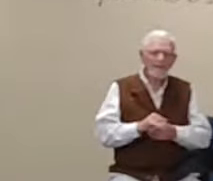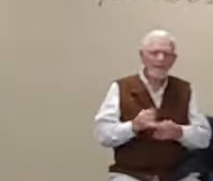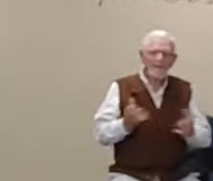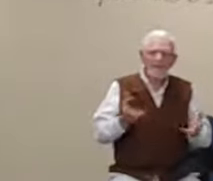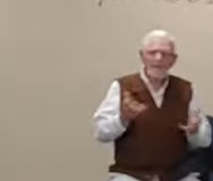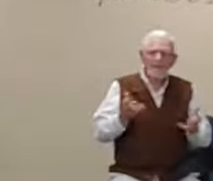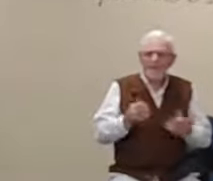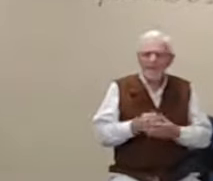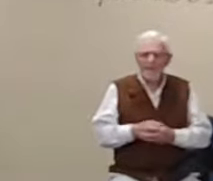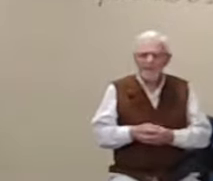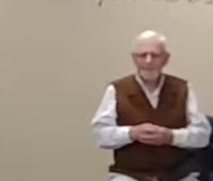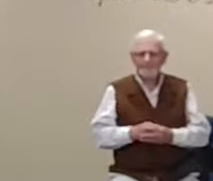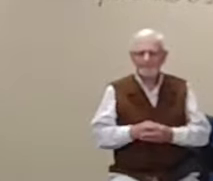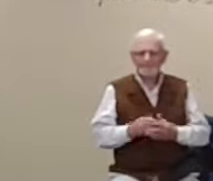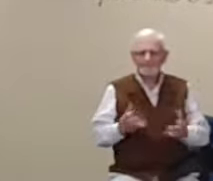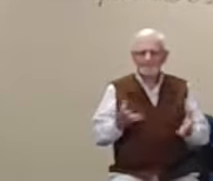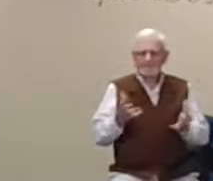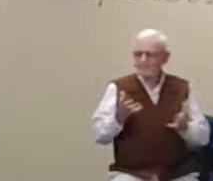guys build like this.